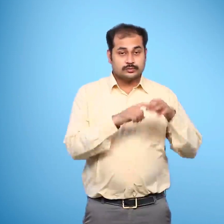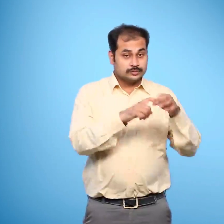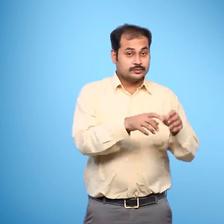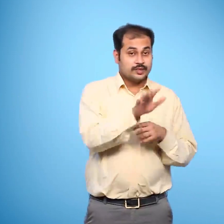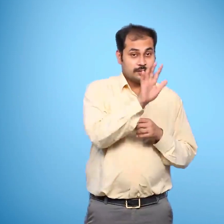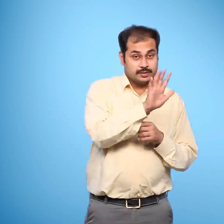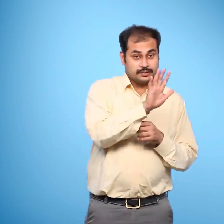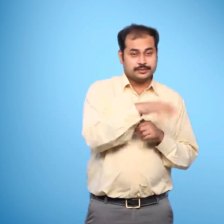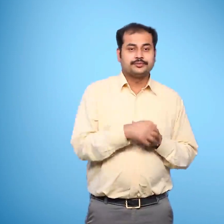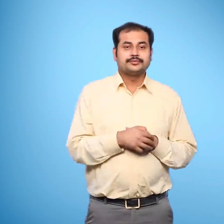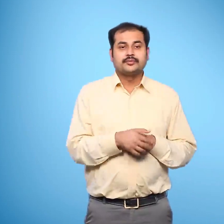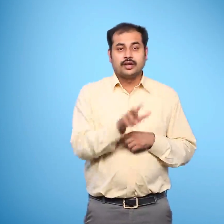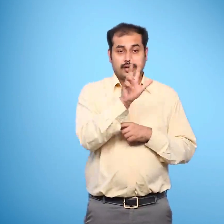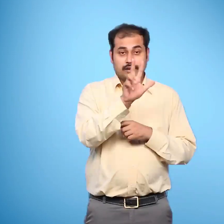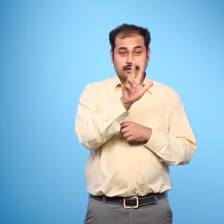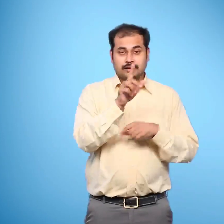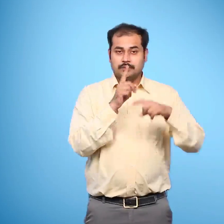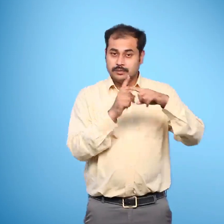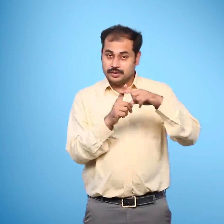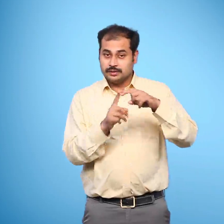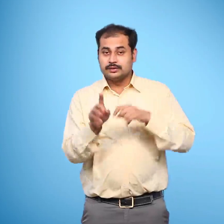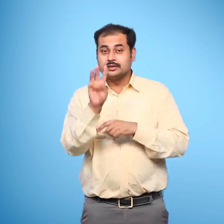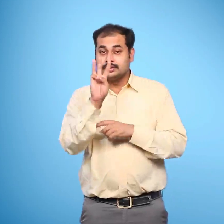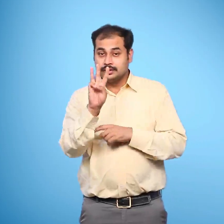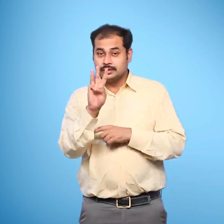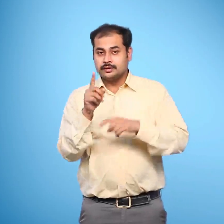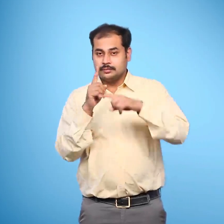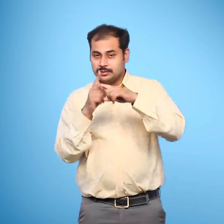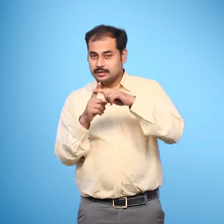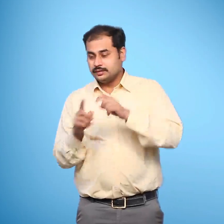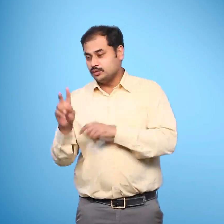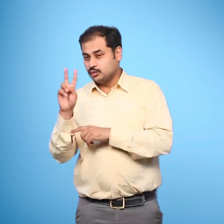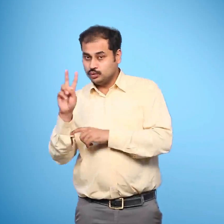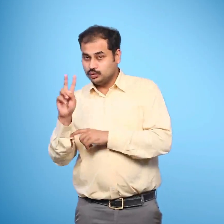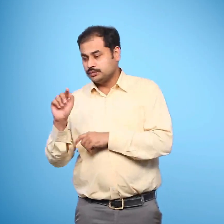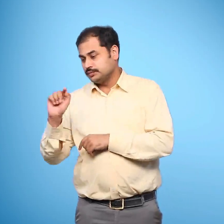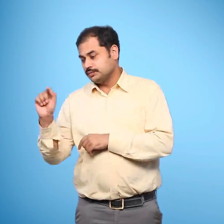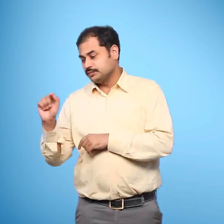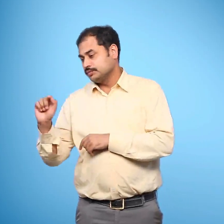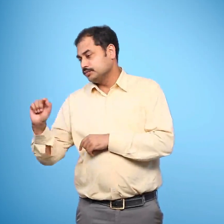Question 5. 8 plus 3 plus 2 is equal to dash.